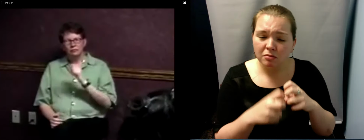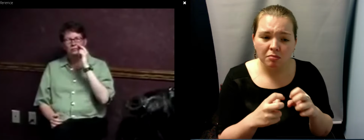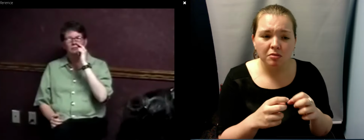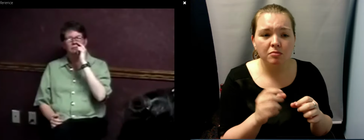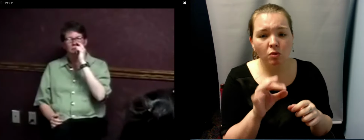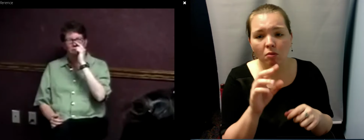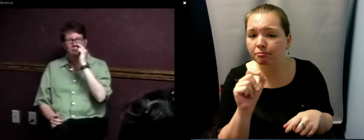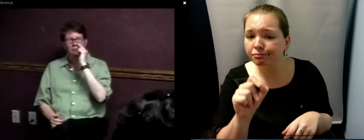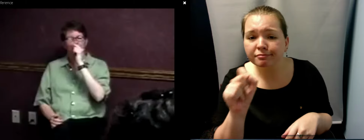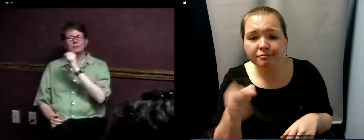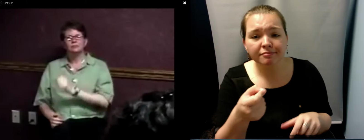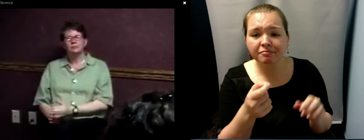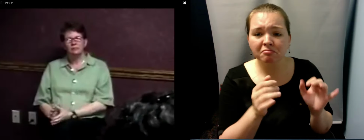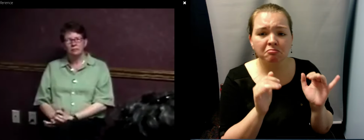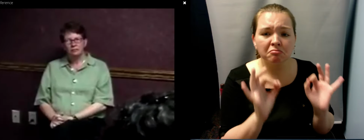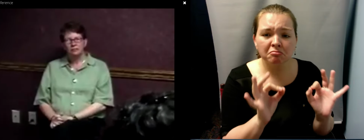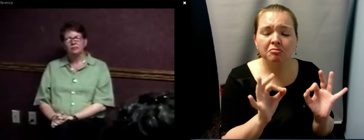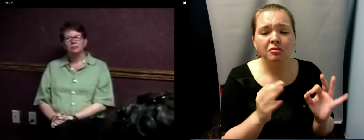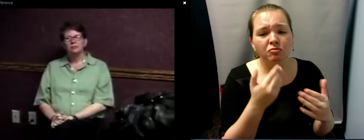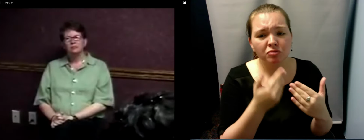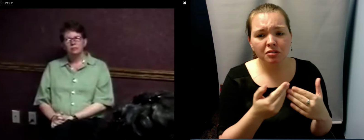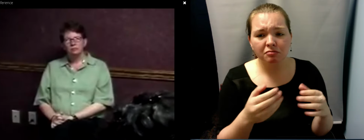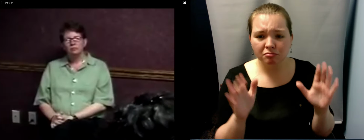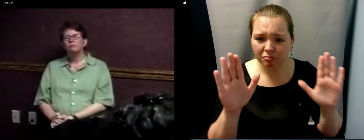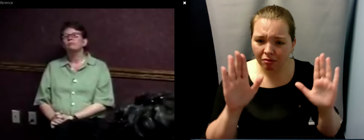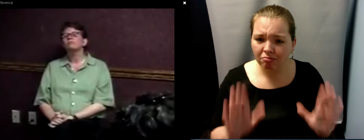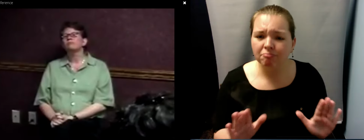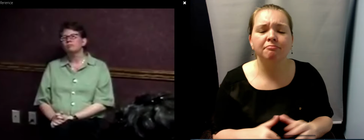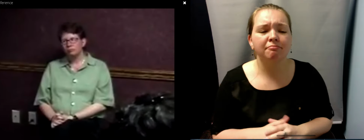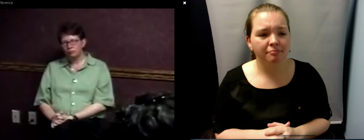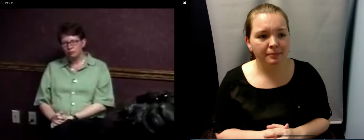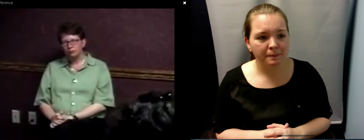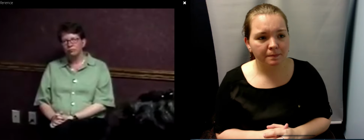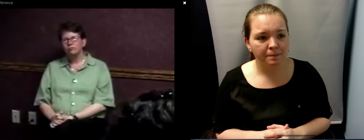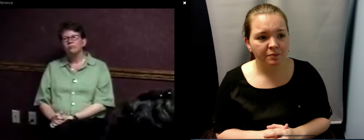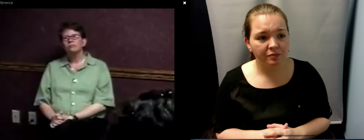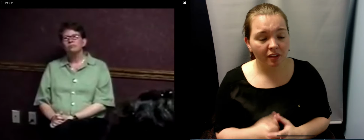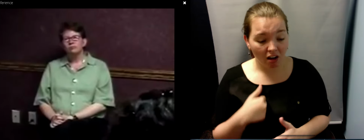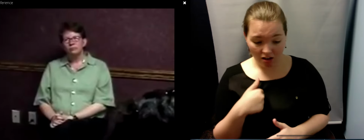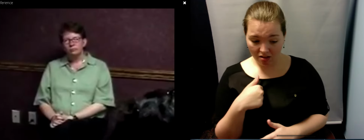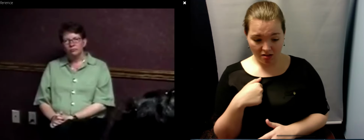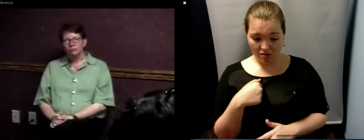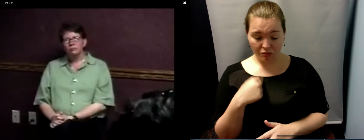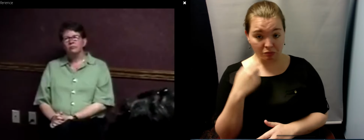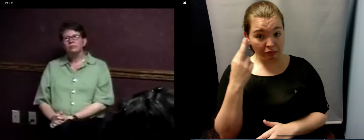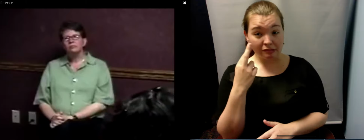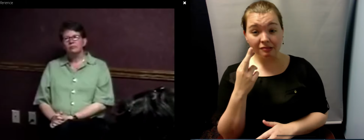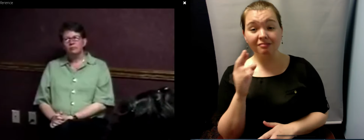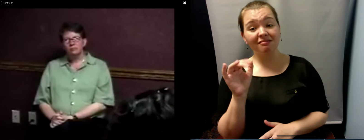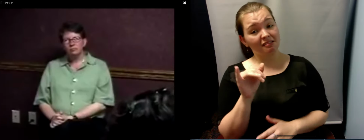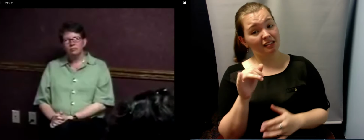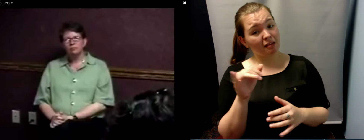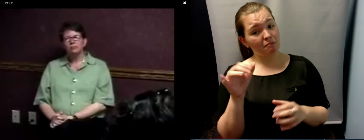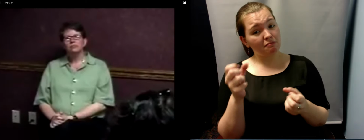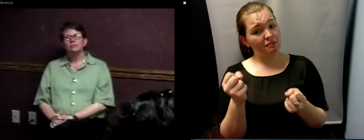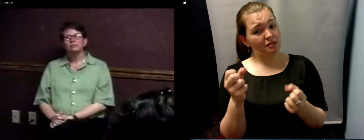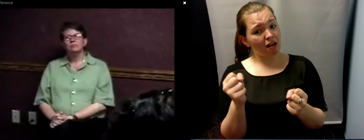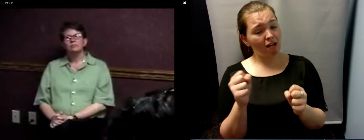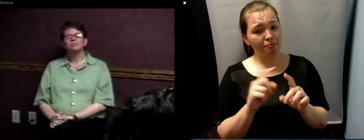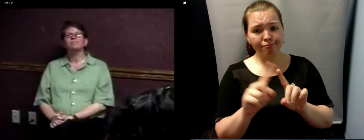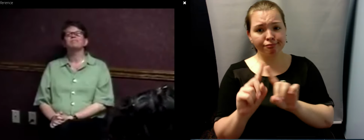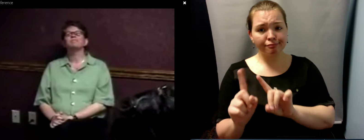would be really, really helpful. I didn't really realize that sign language was using the same sign for